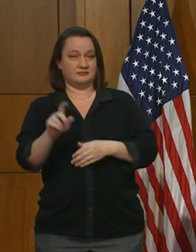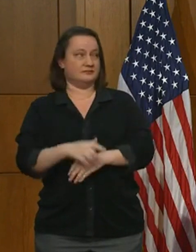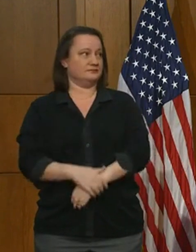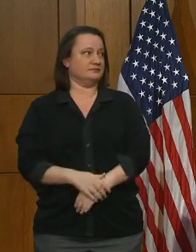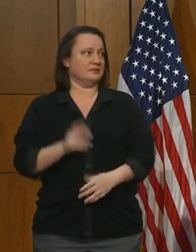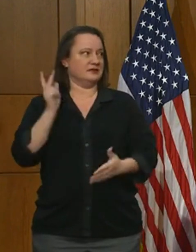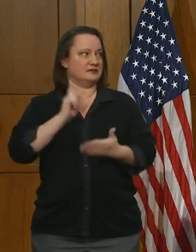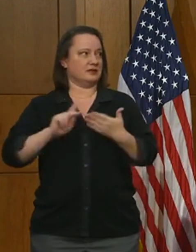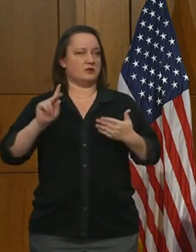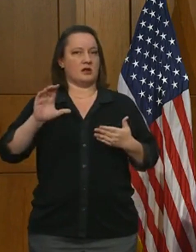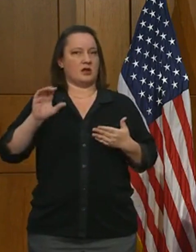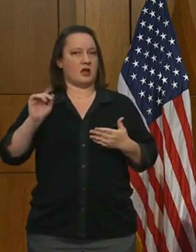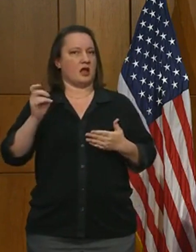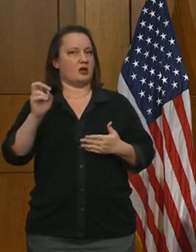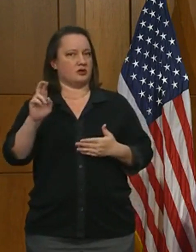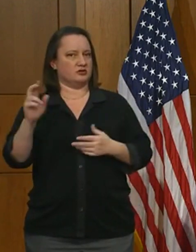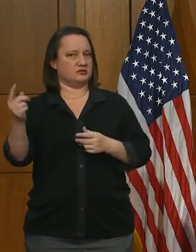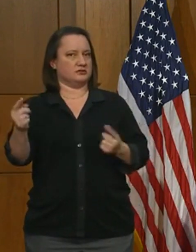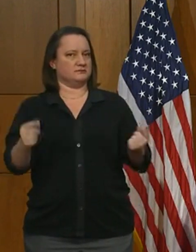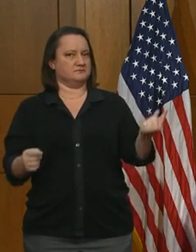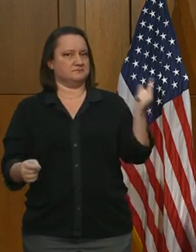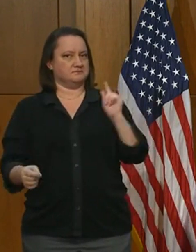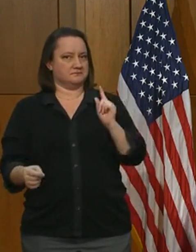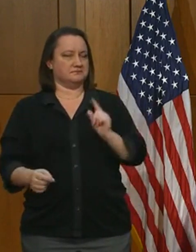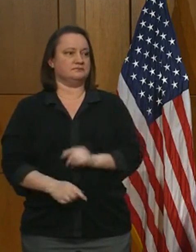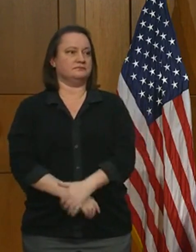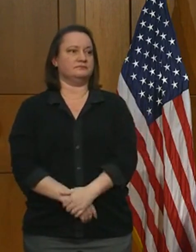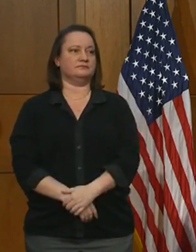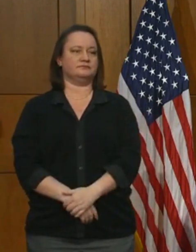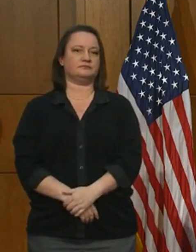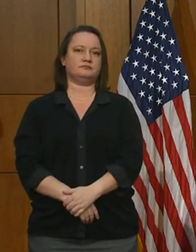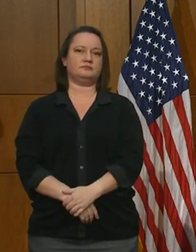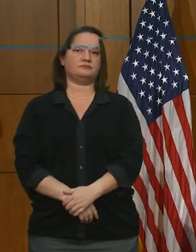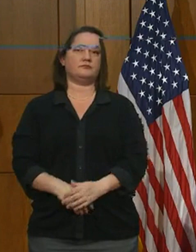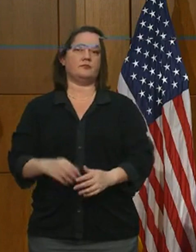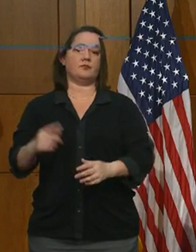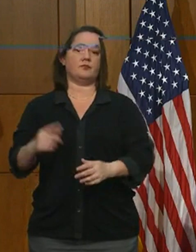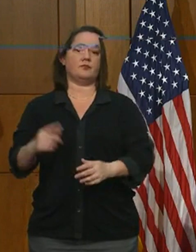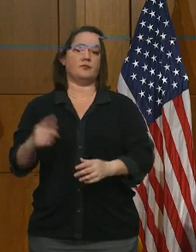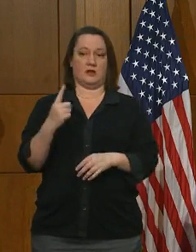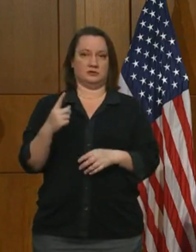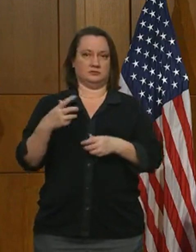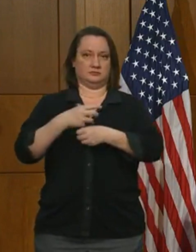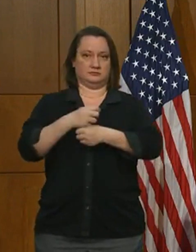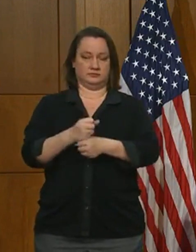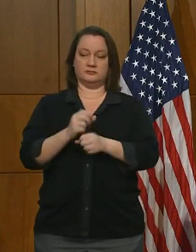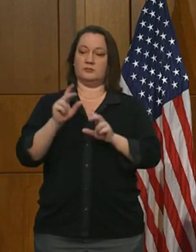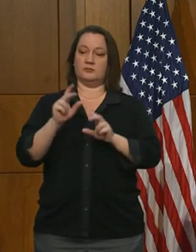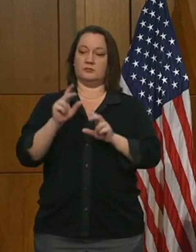While she comes to the podium, the question is those that are